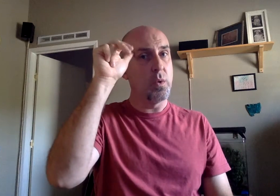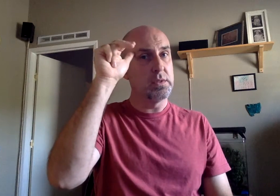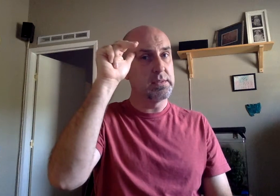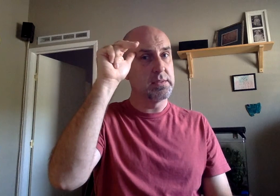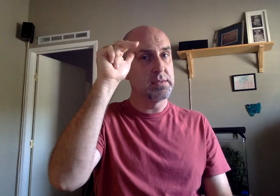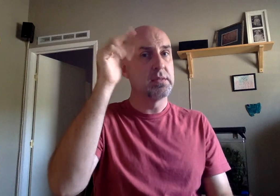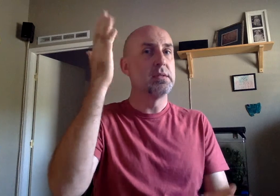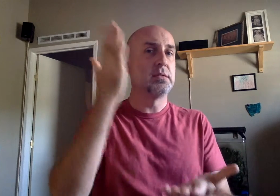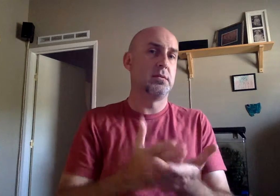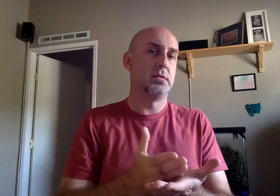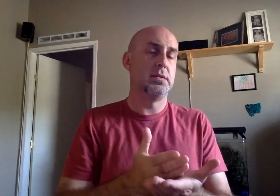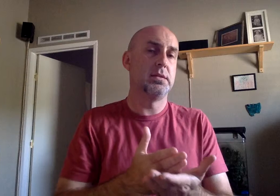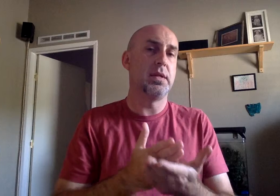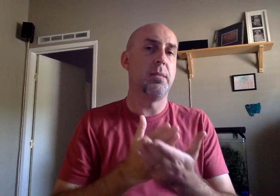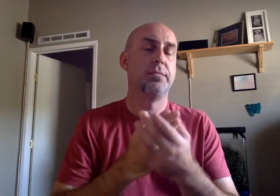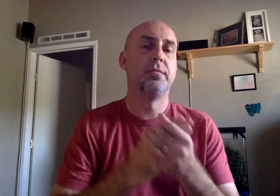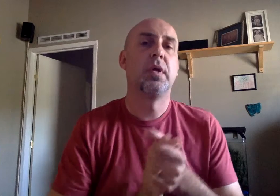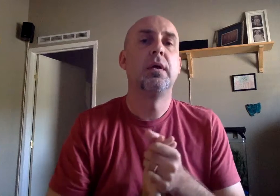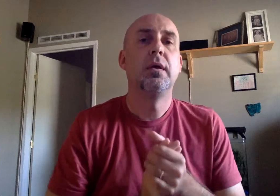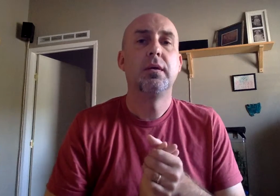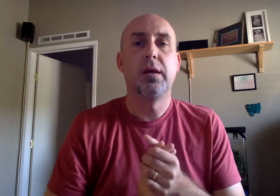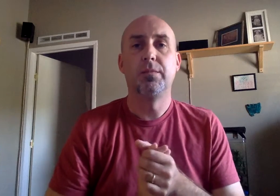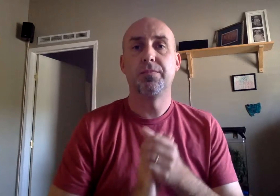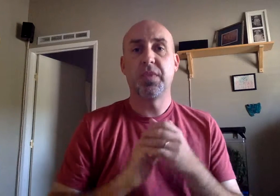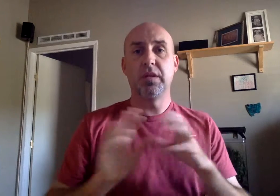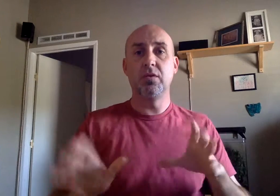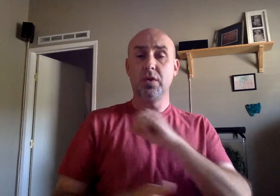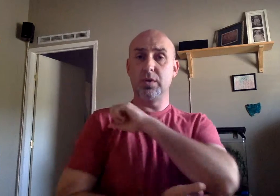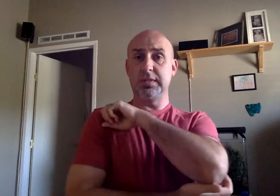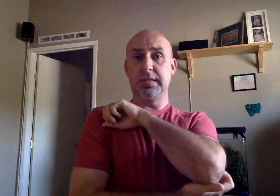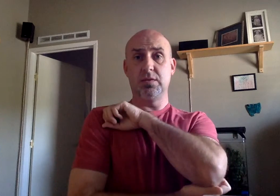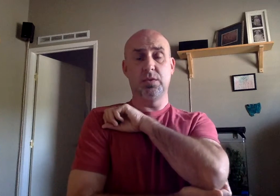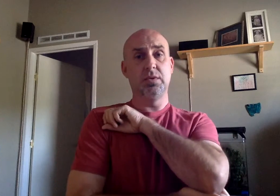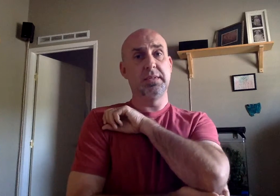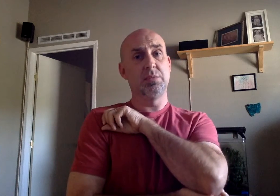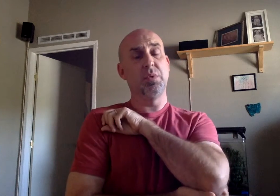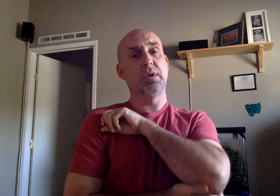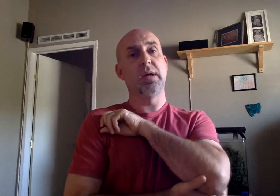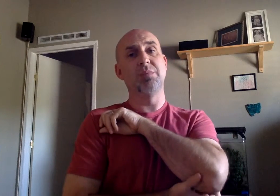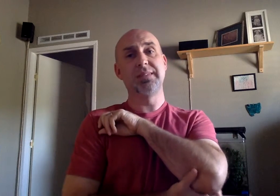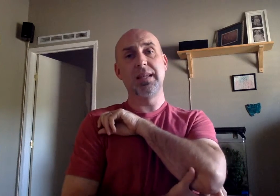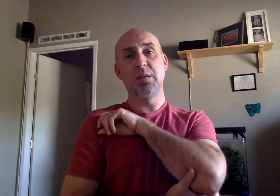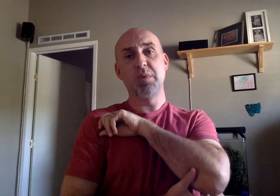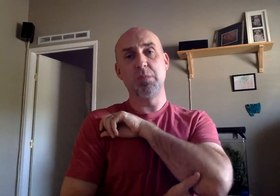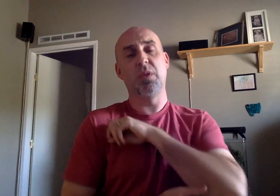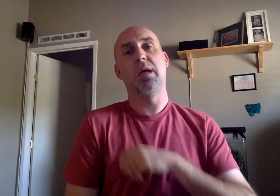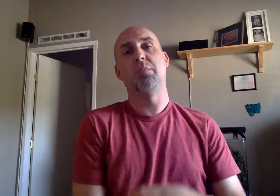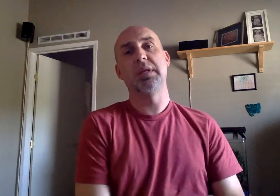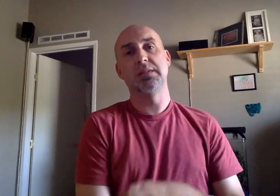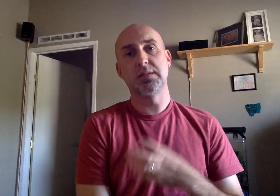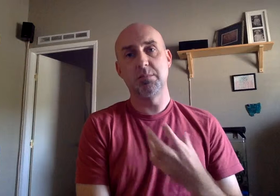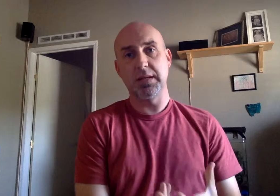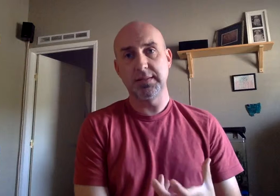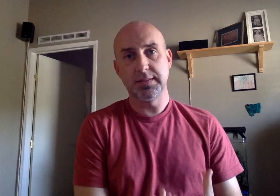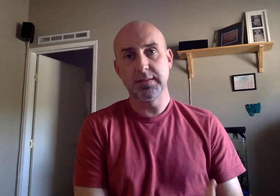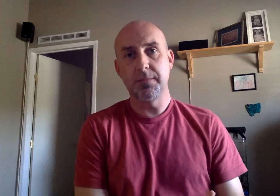Horse to stop. Now, you notice that as we're doing this book, I'm setting people up in space.